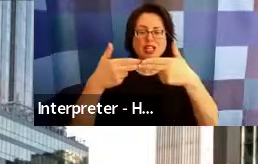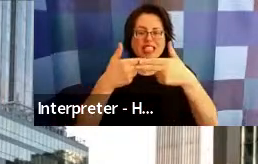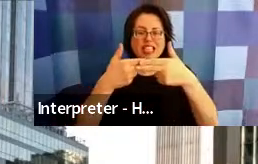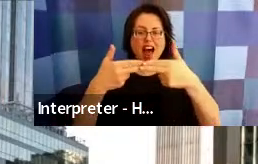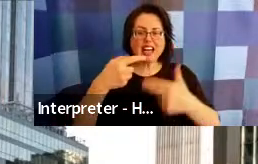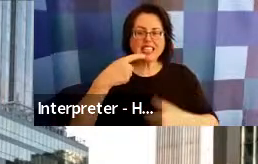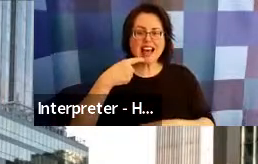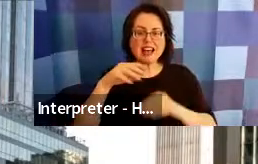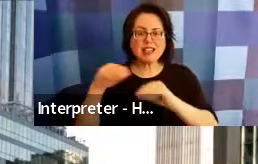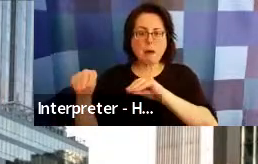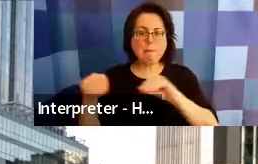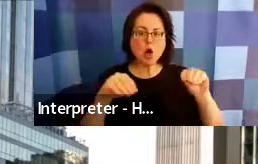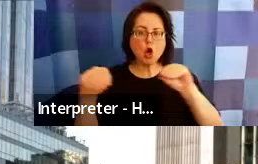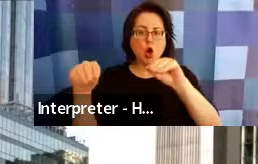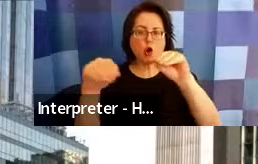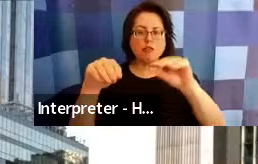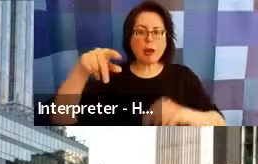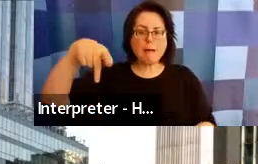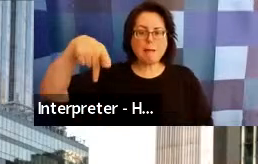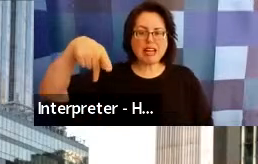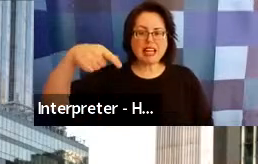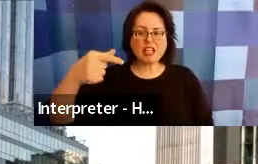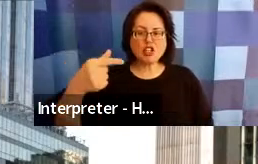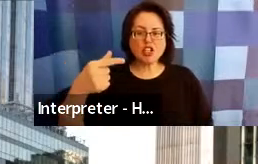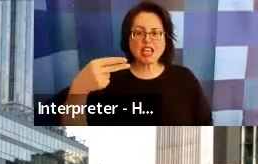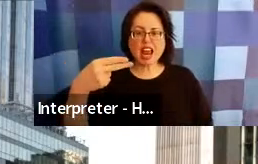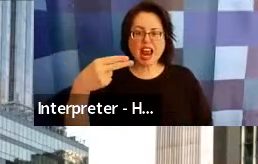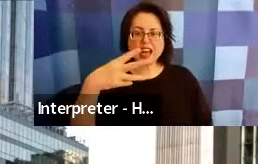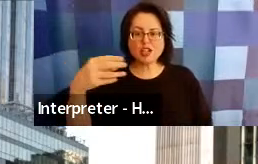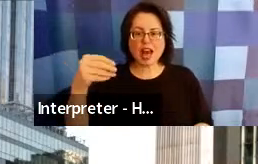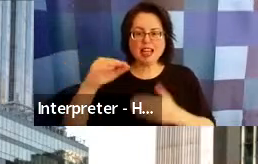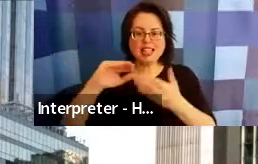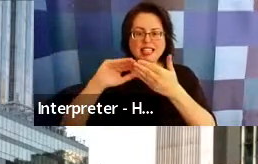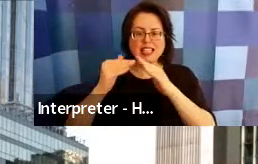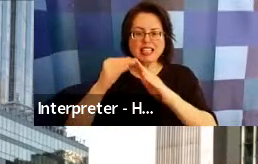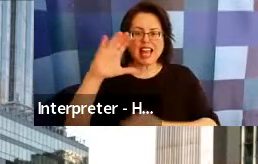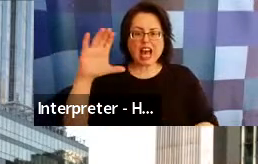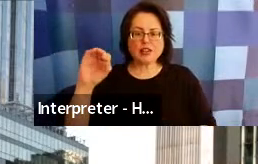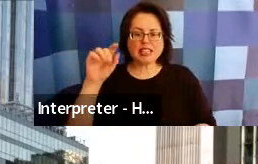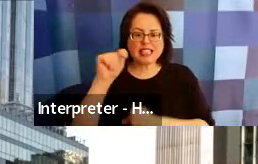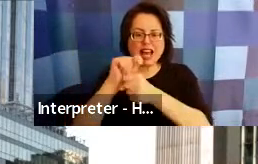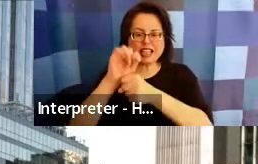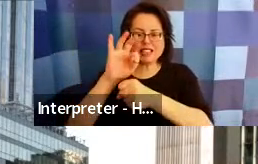and City County Task Force on Disabilities. The picture